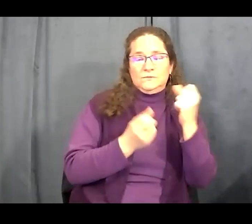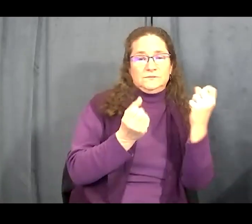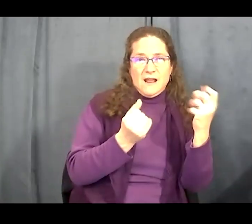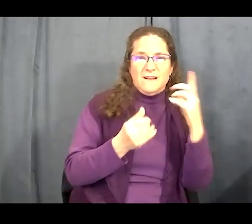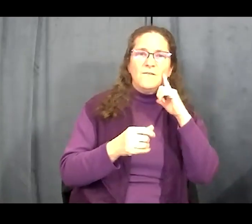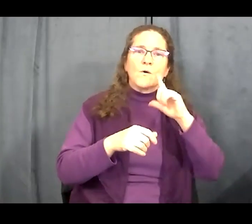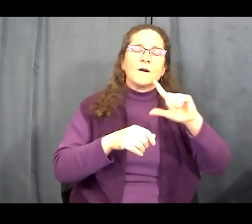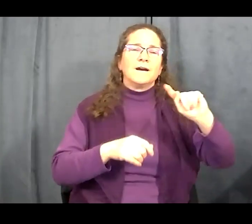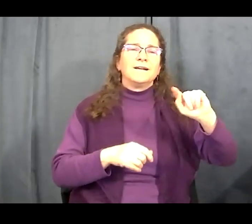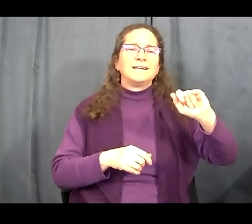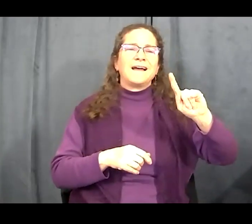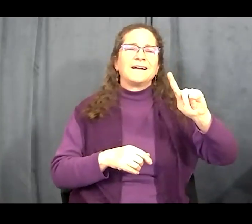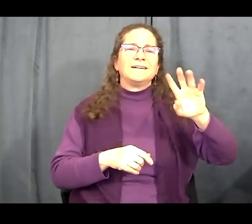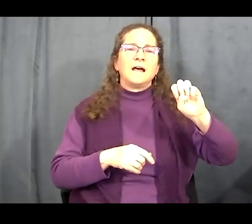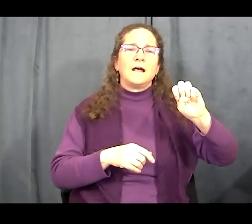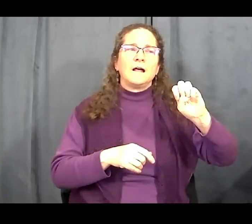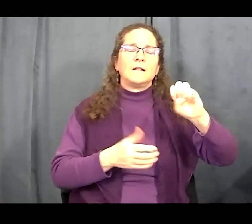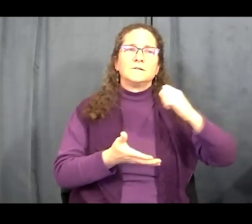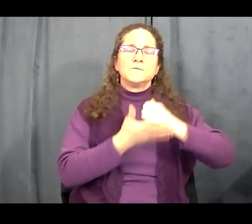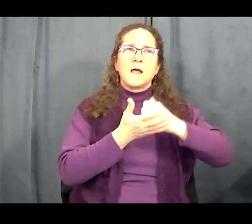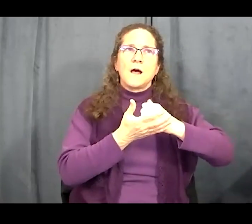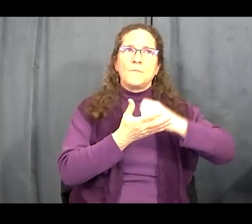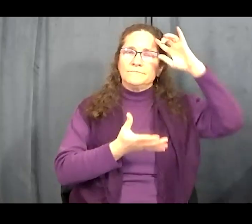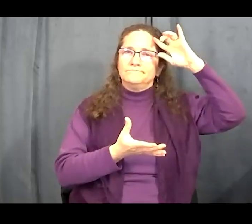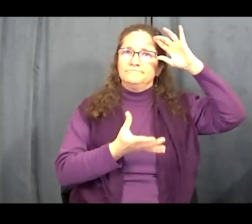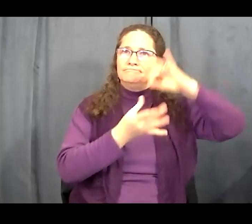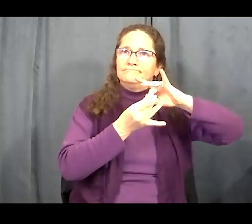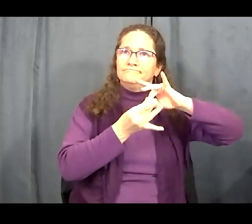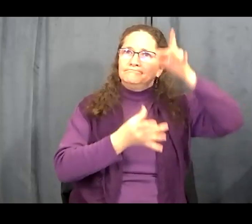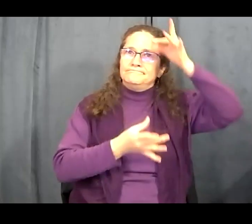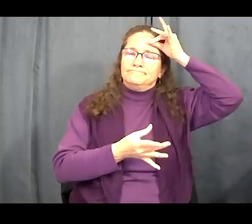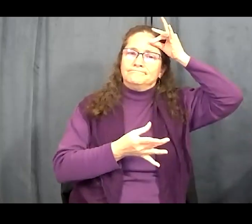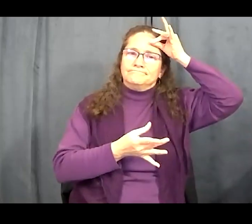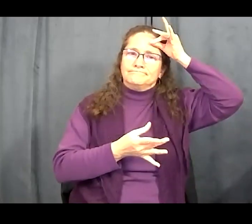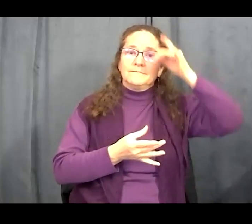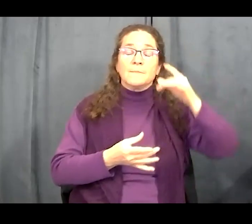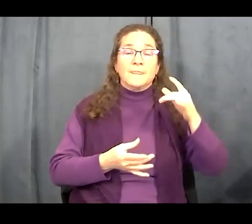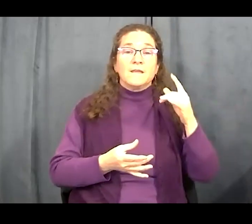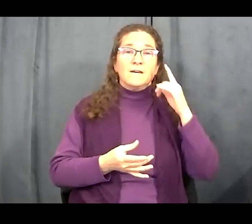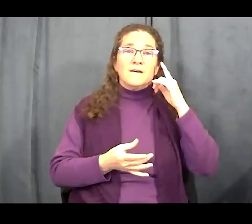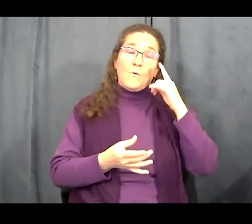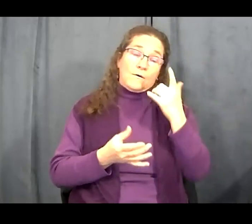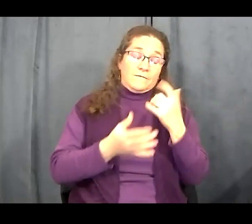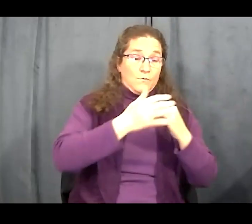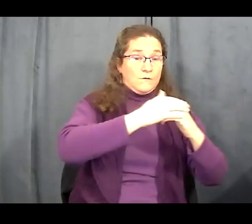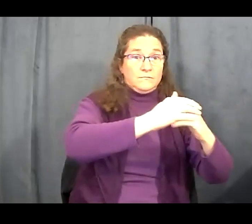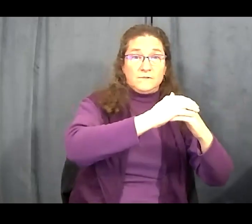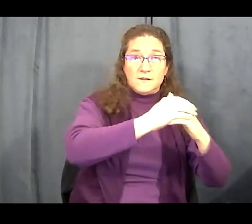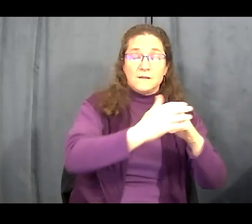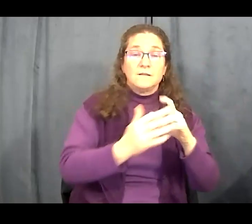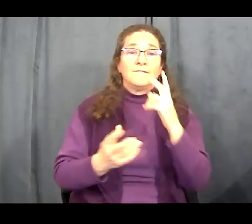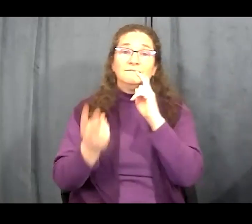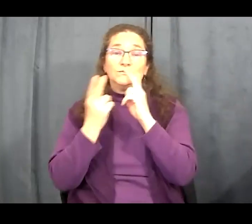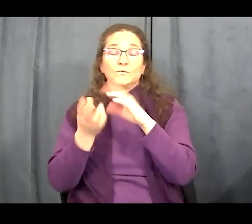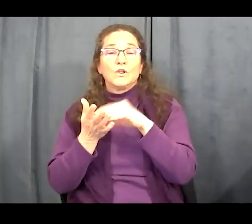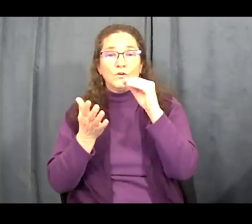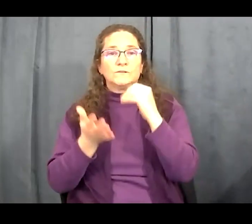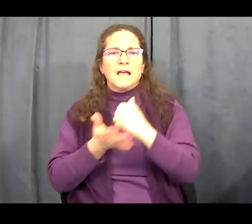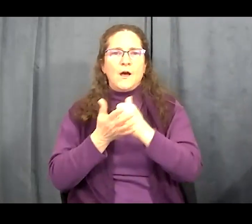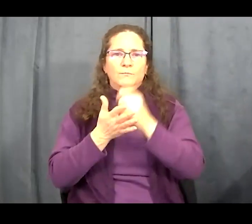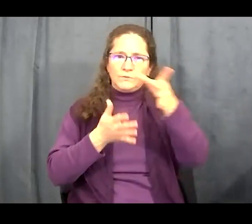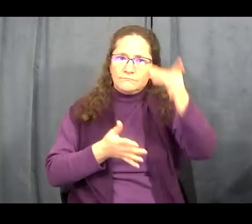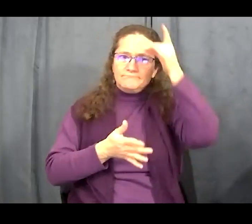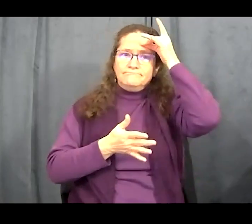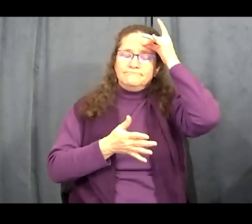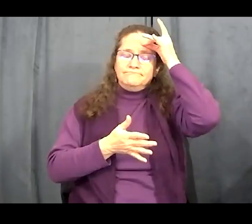kind of cementing it into their brain or their hand for some of my tactile learners or visual learners. But you can